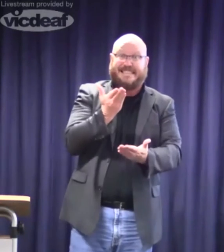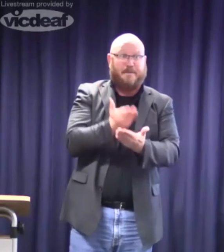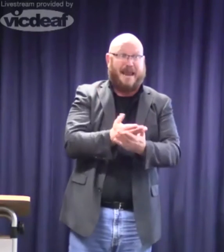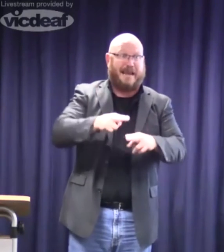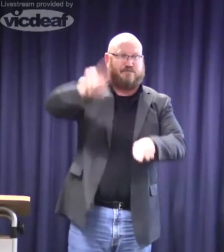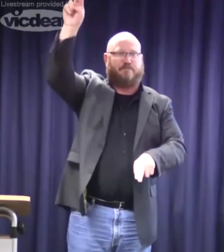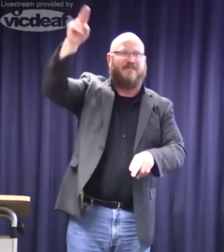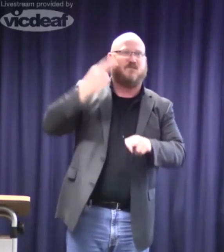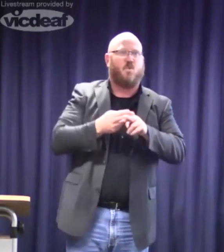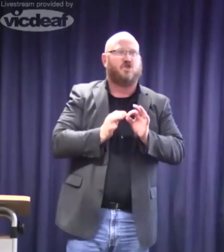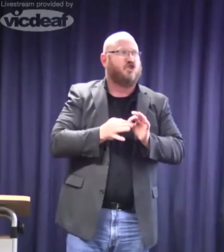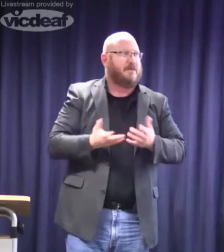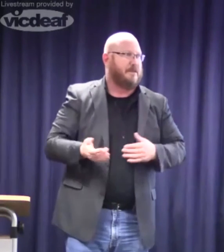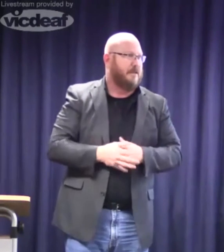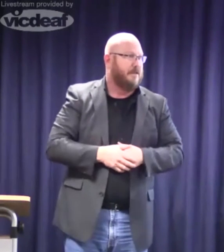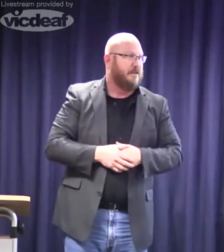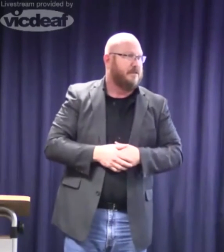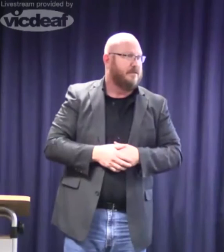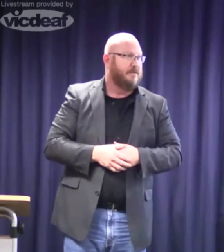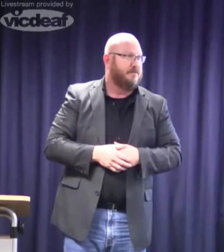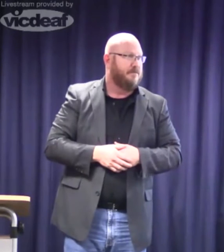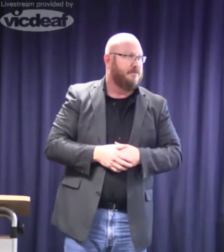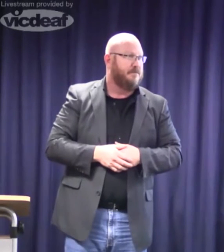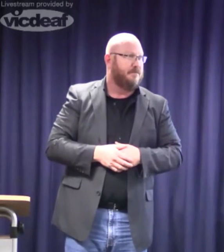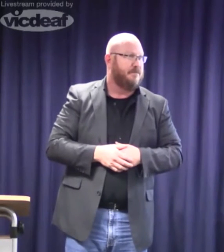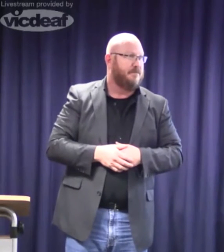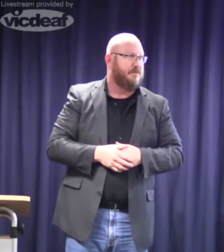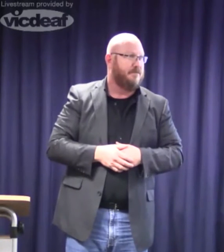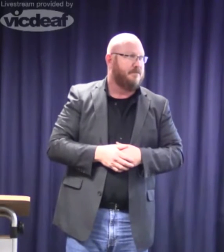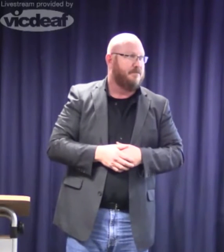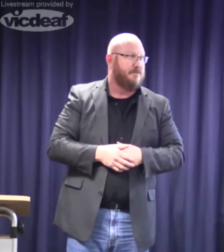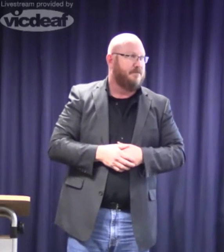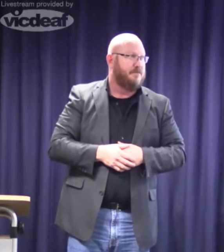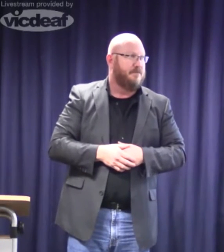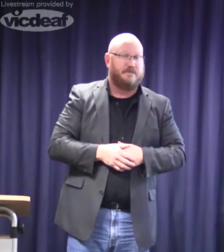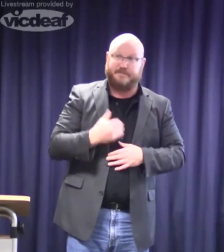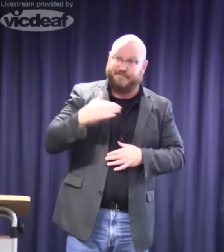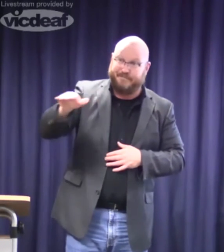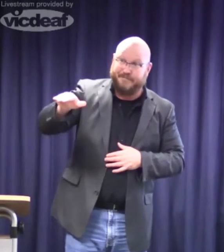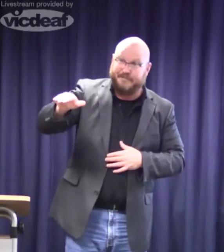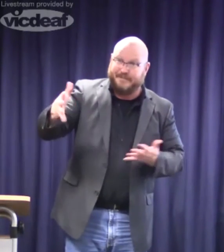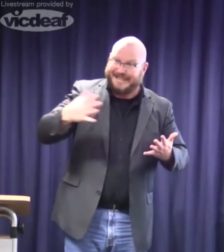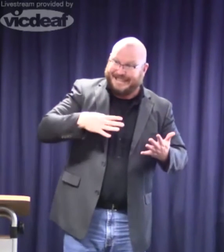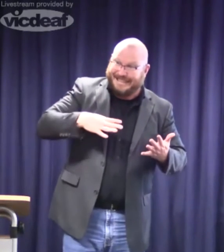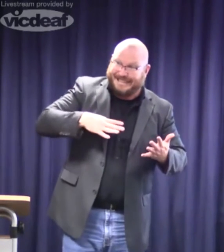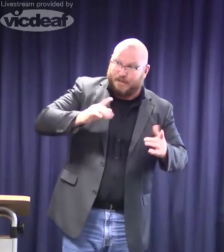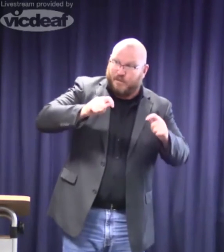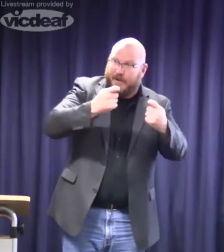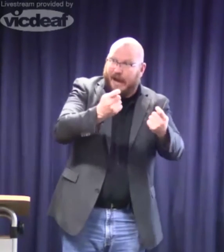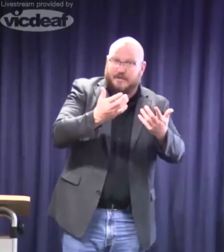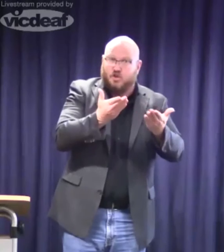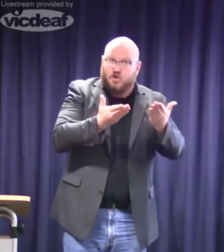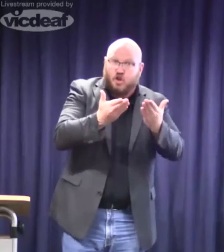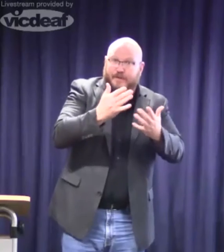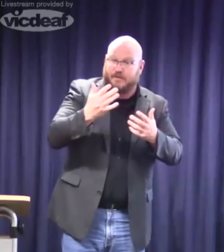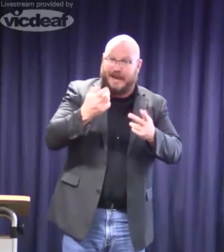every five years. Now, we will see the supply and demand issue become even